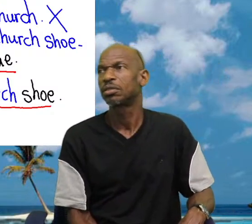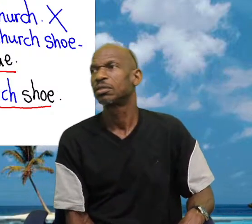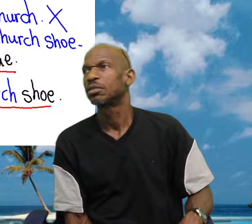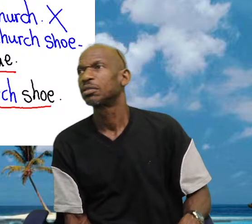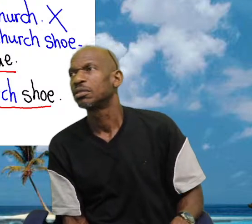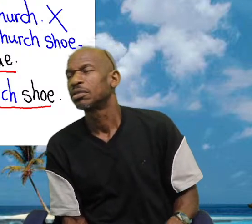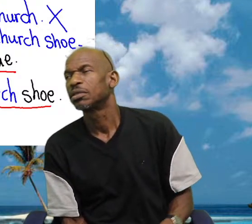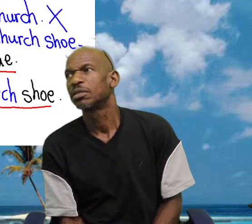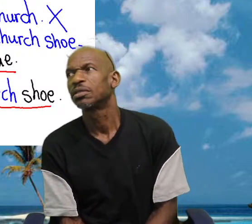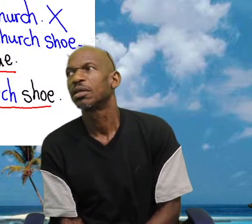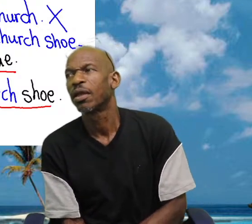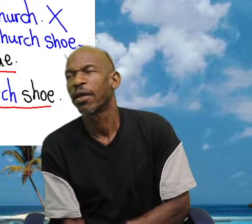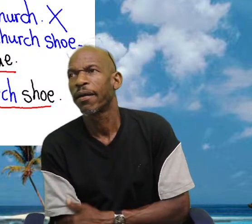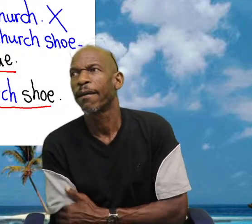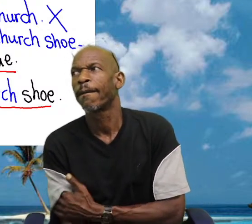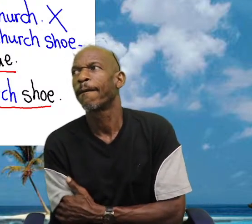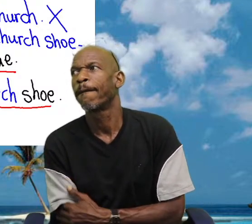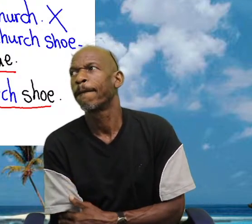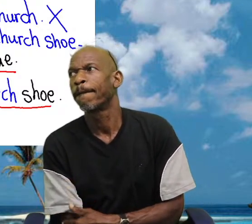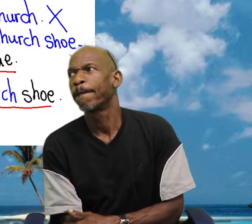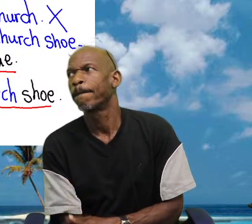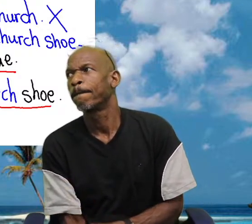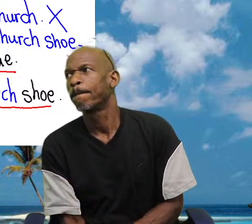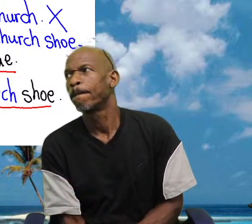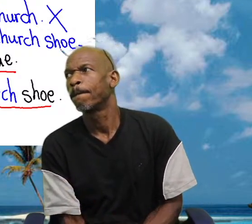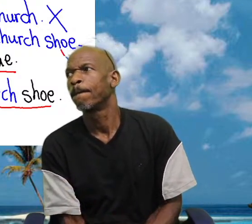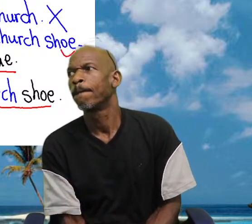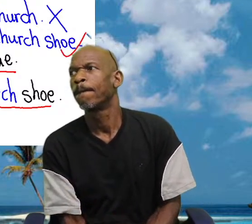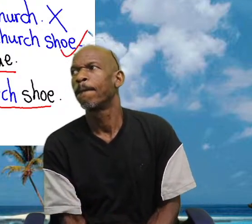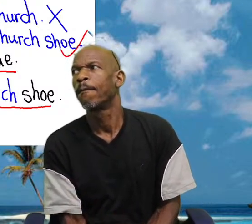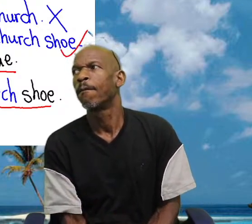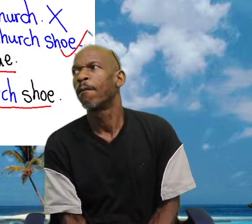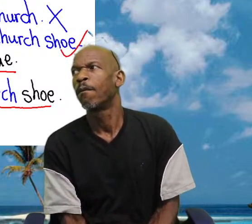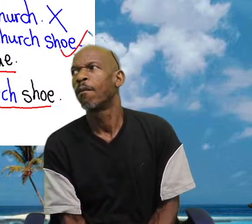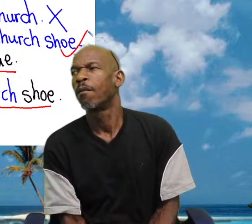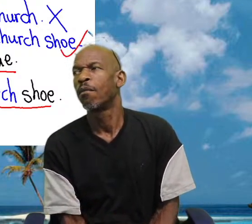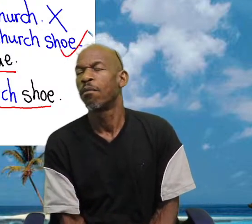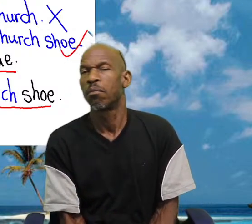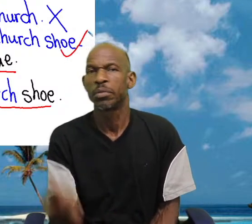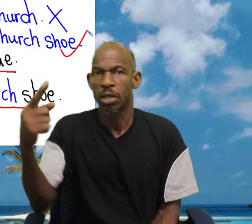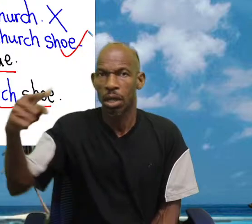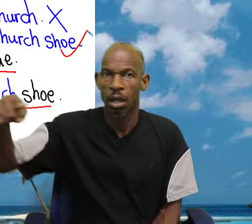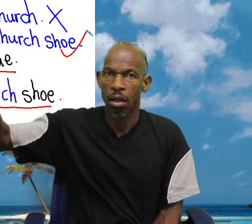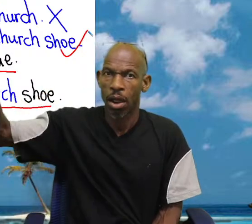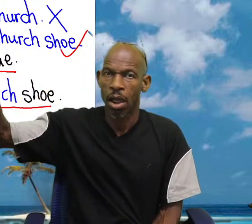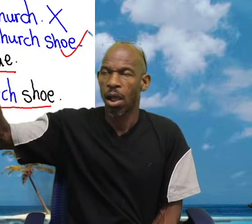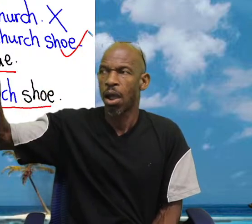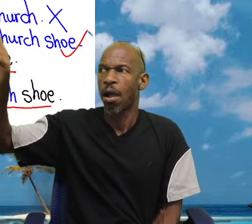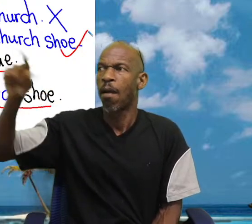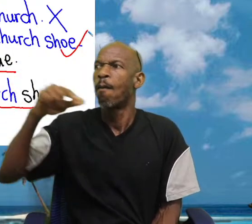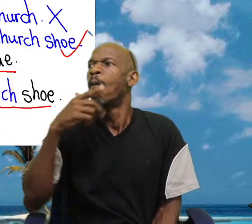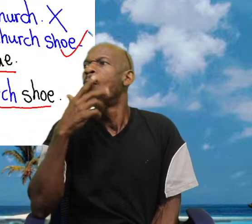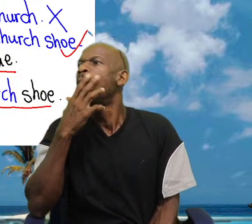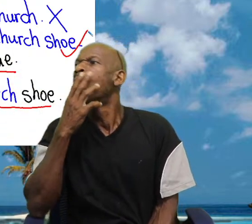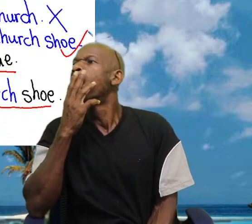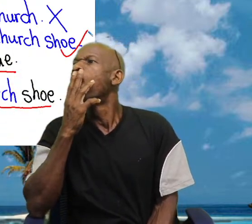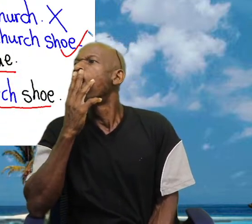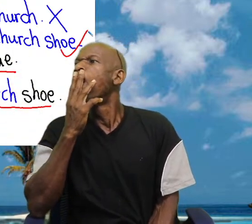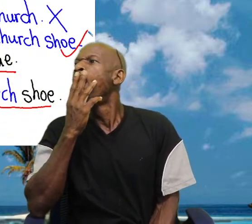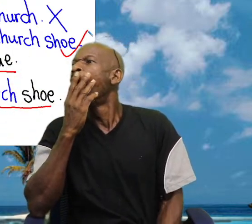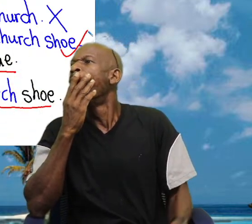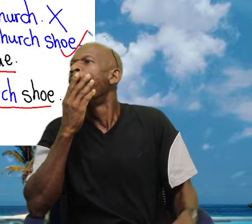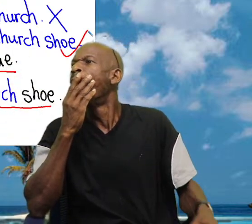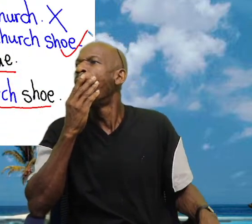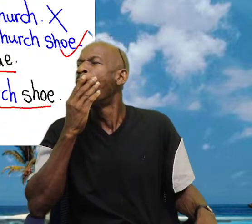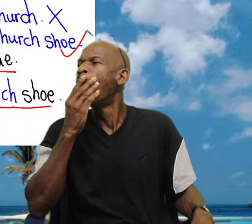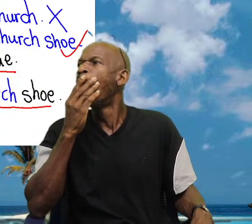was this here. That was the correct one. The shoe is a church shoe. So what was